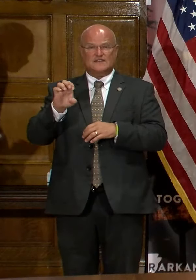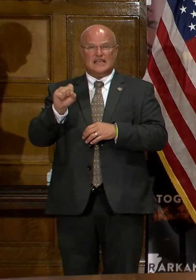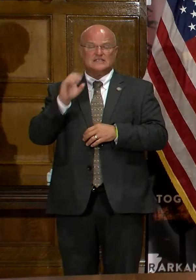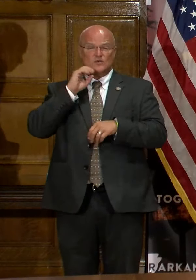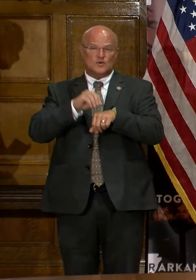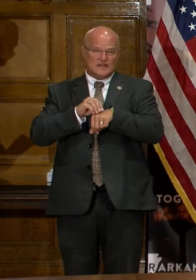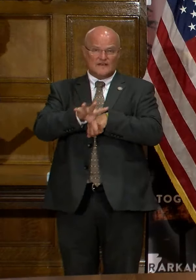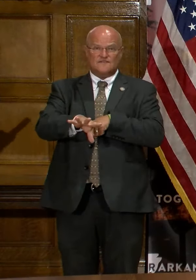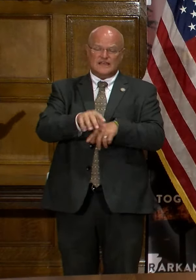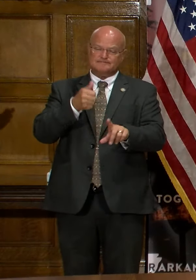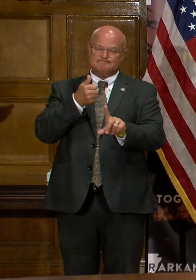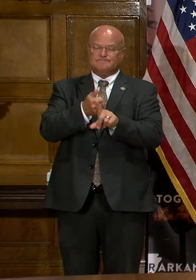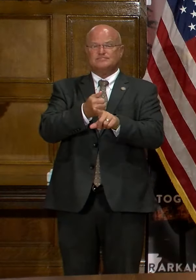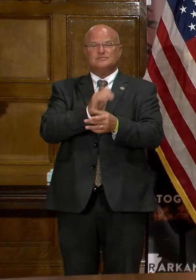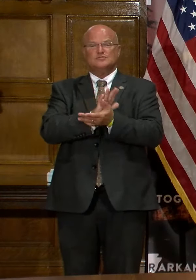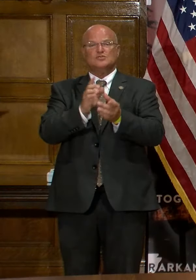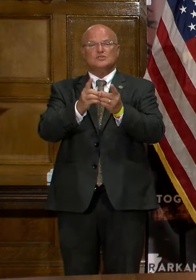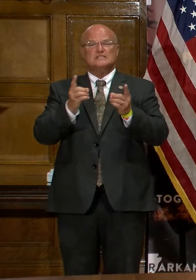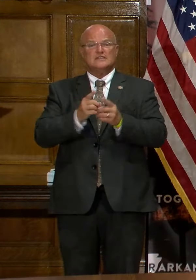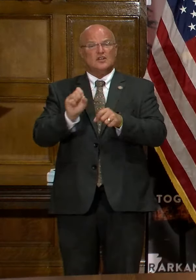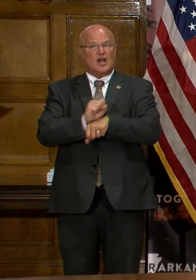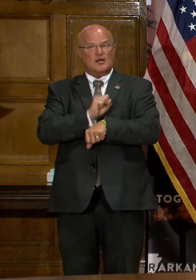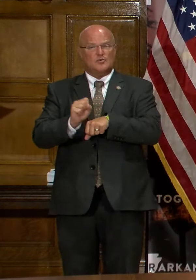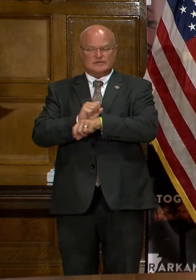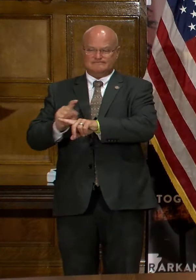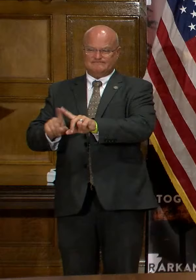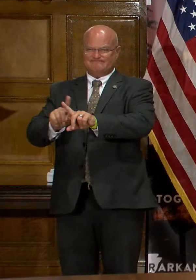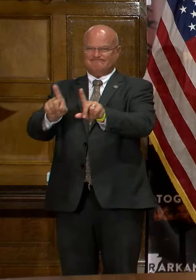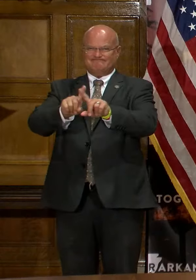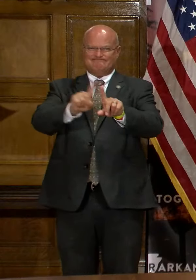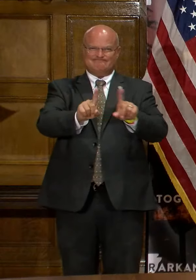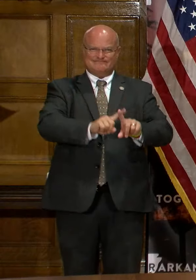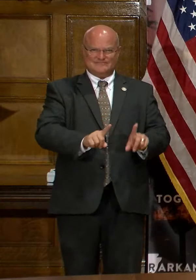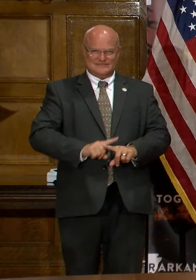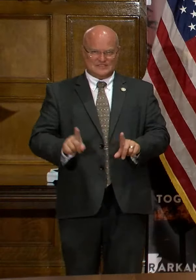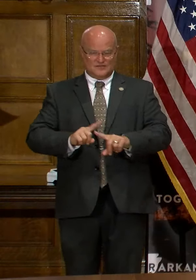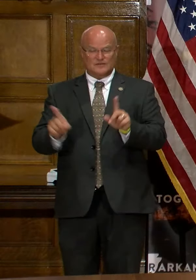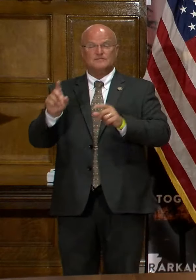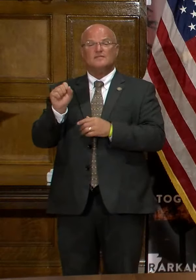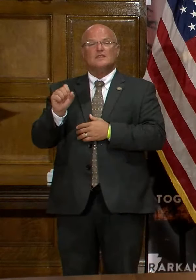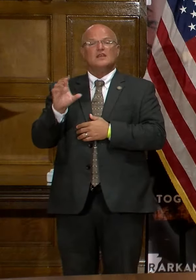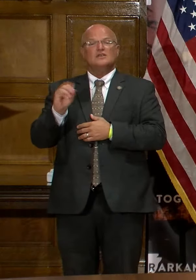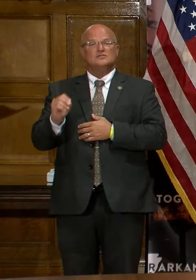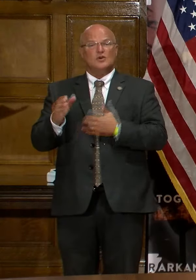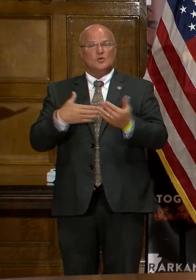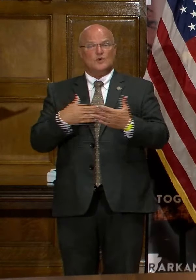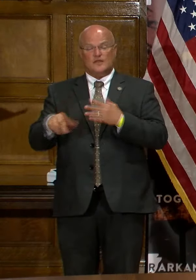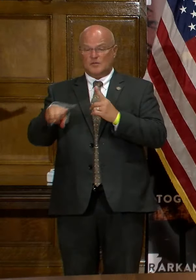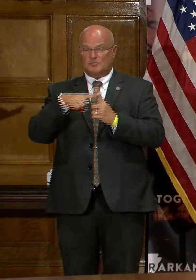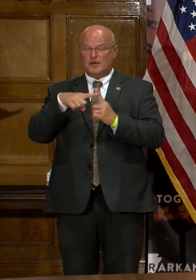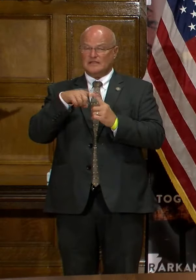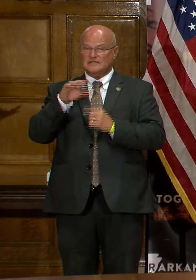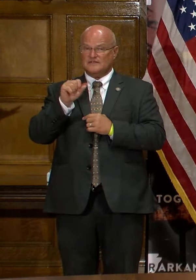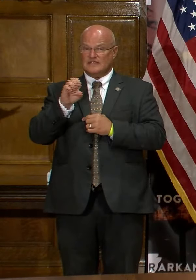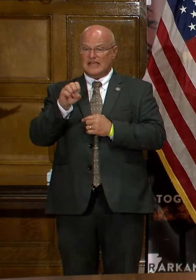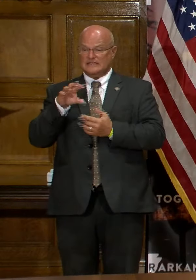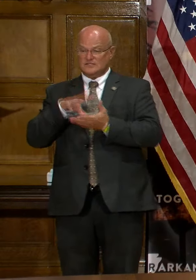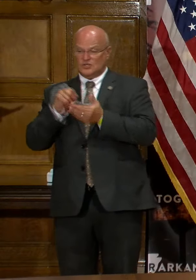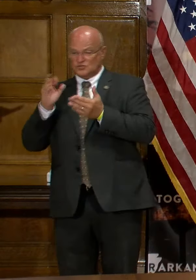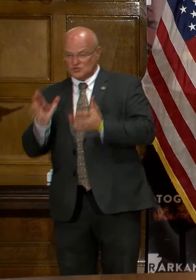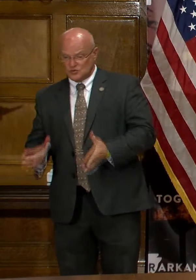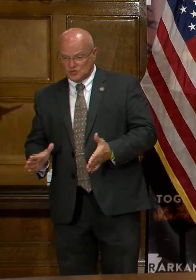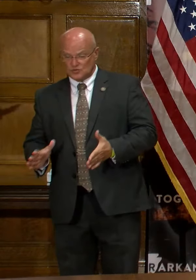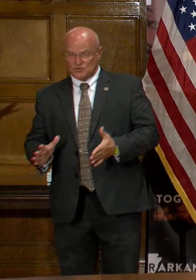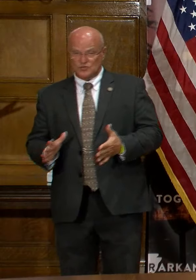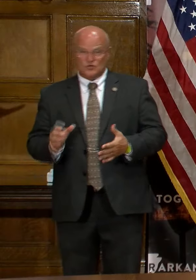going to affect and impact school district operations differently. And so whether a positive case is a student or a